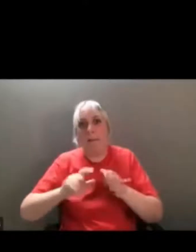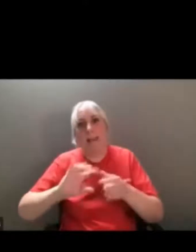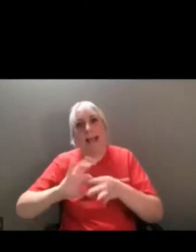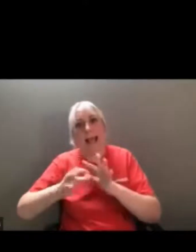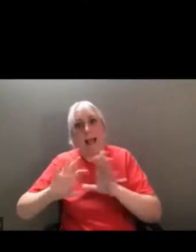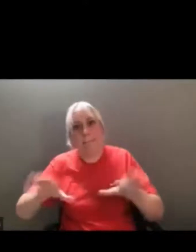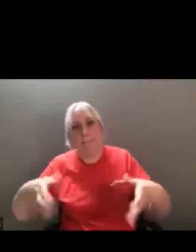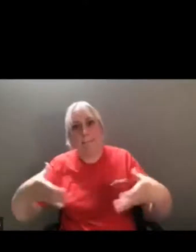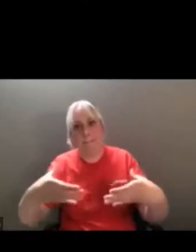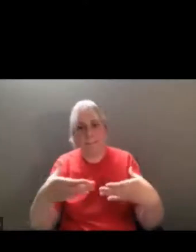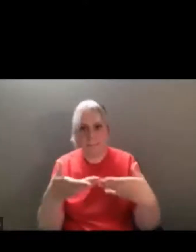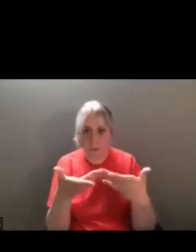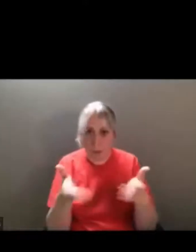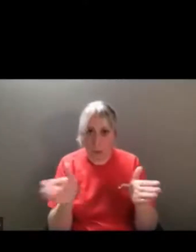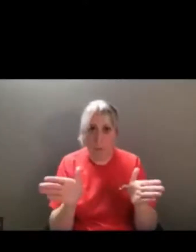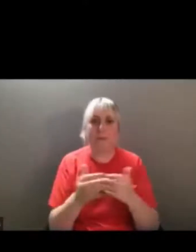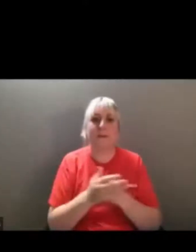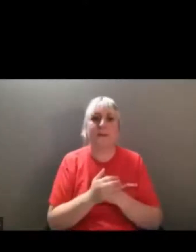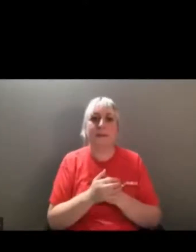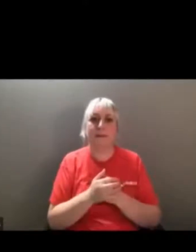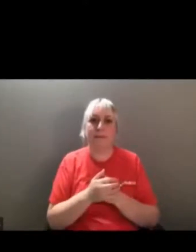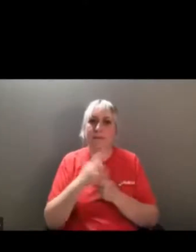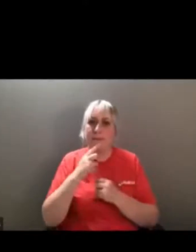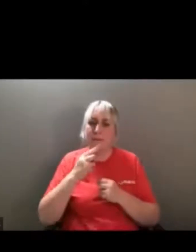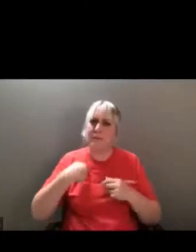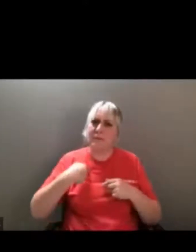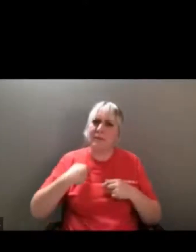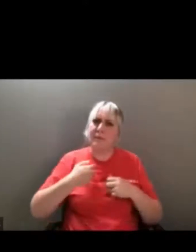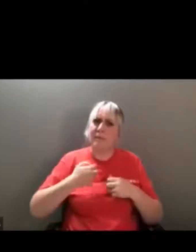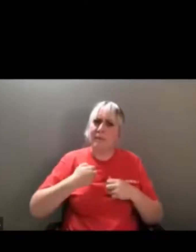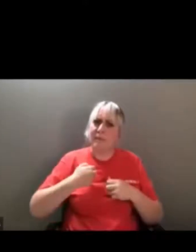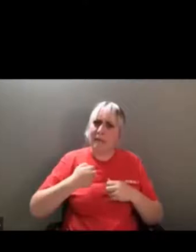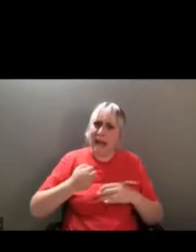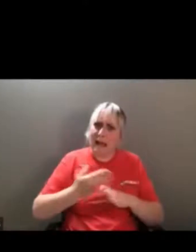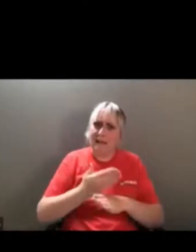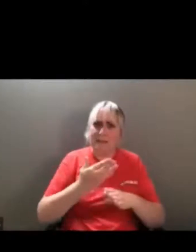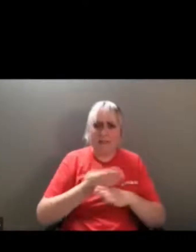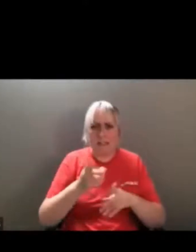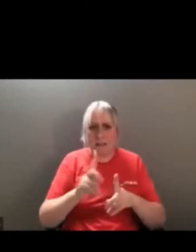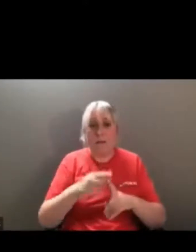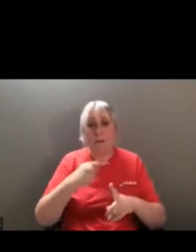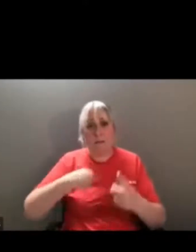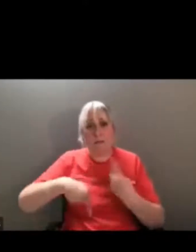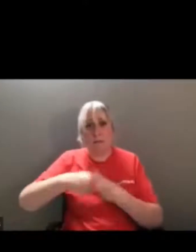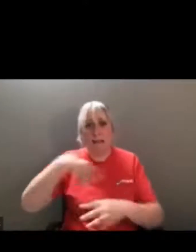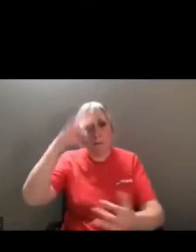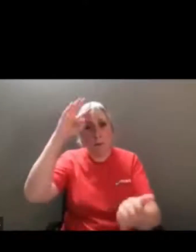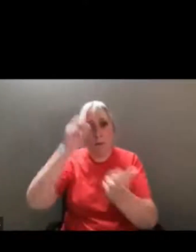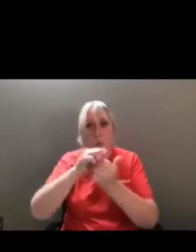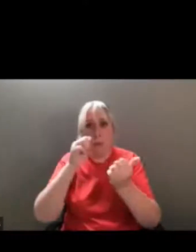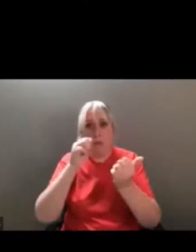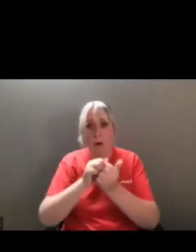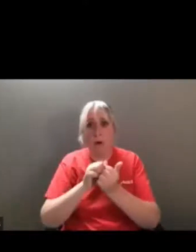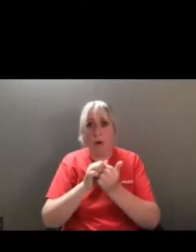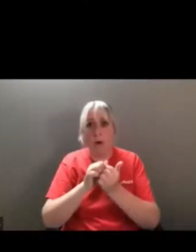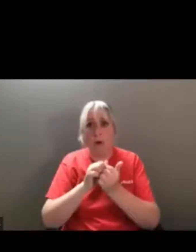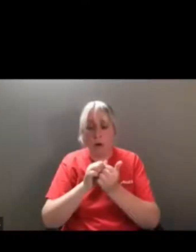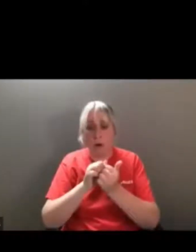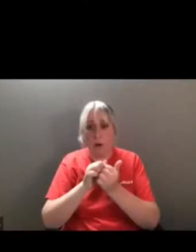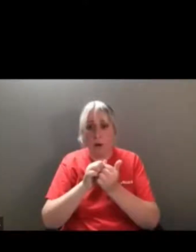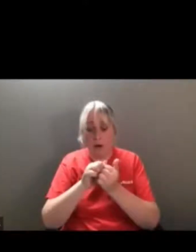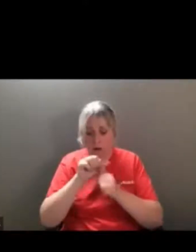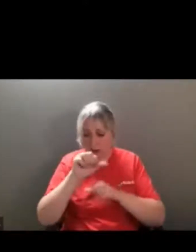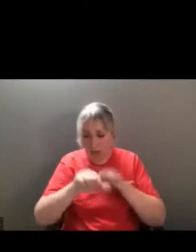local Atos assessment centres up and down the country, a memorial protest to commemorate those who died and suffered at the hands